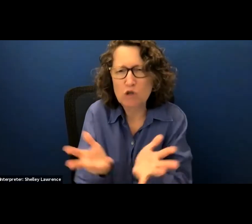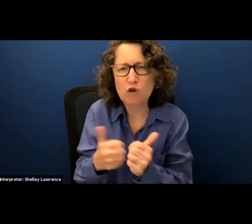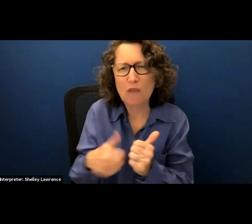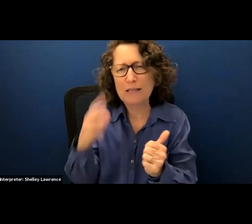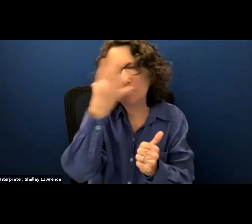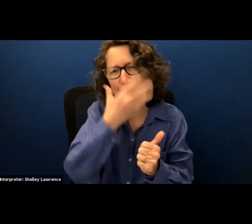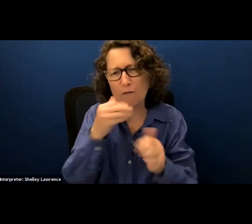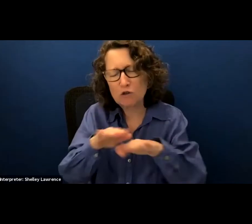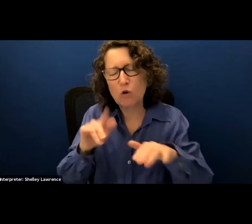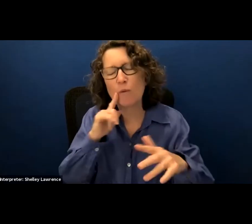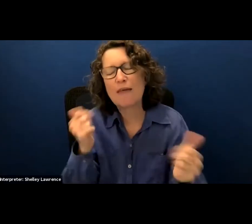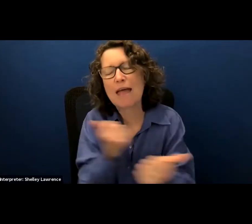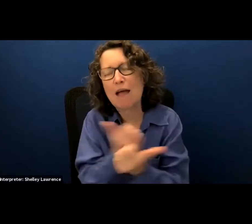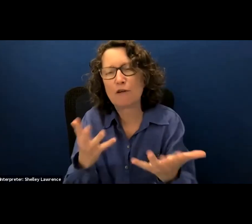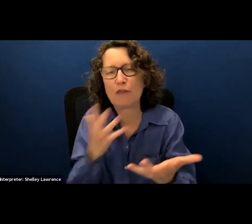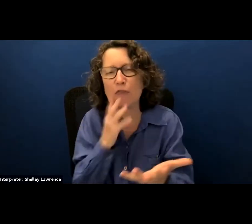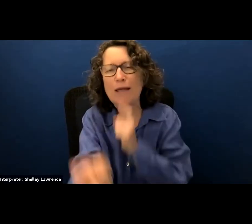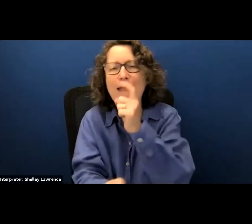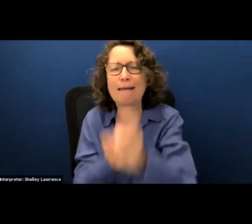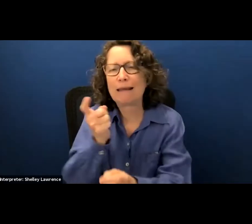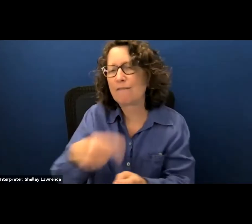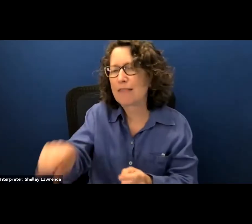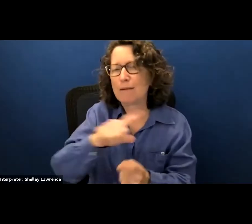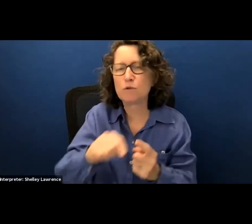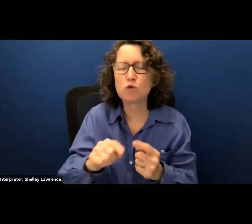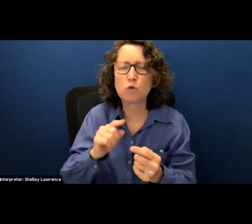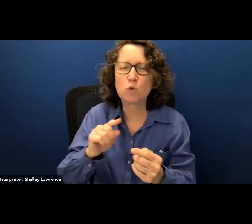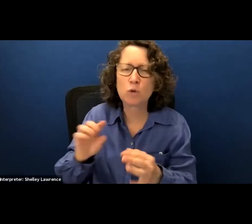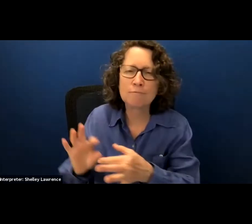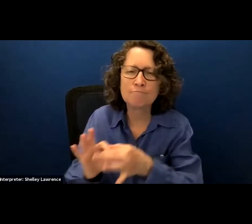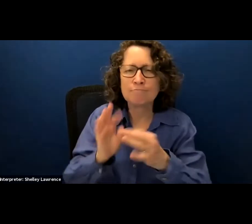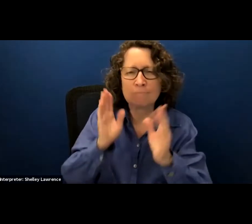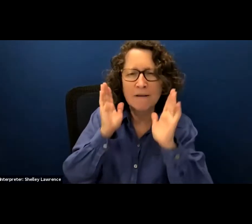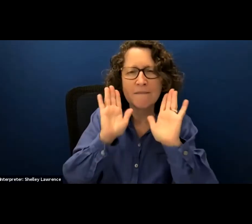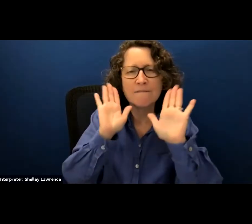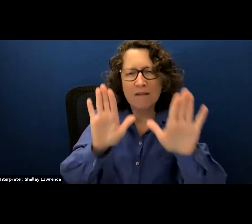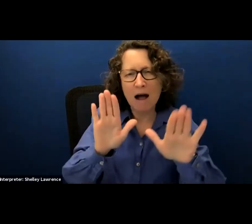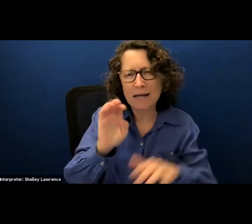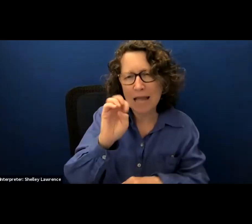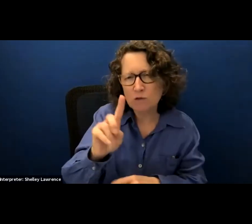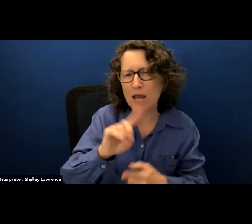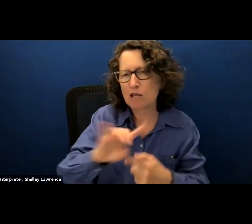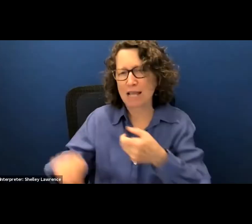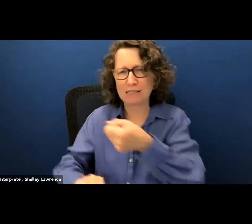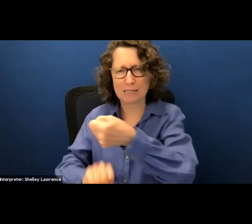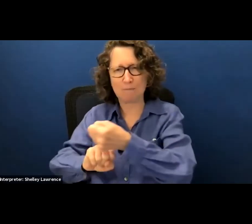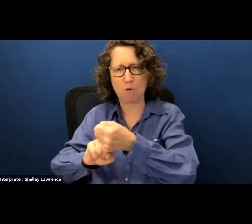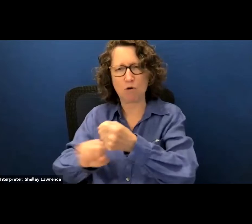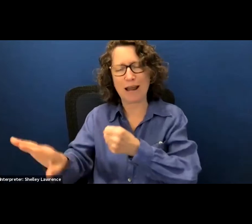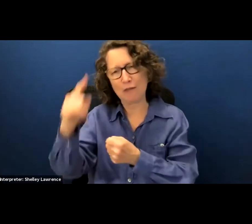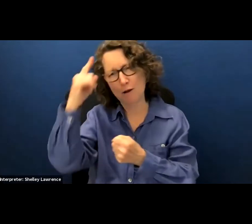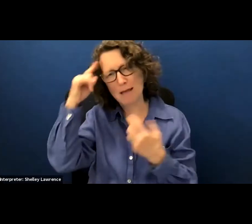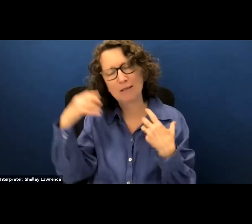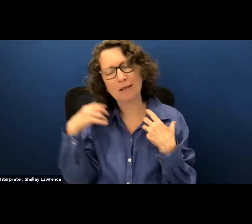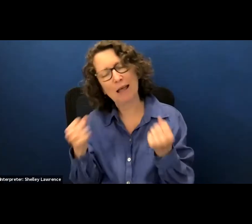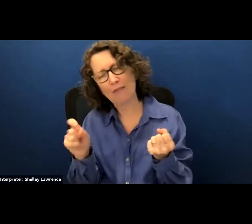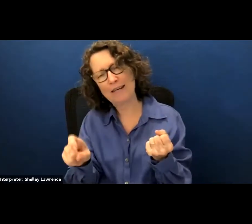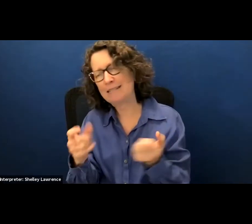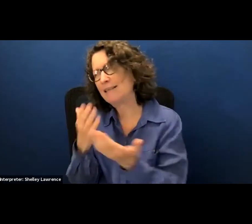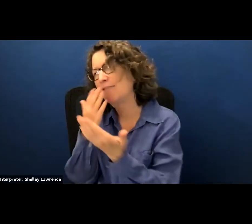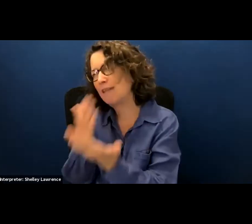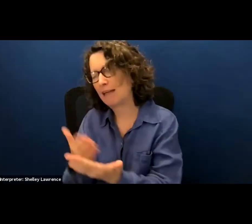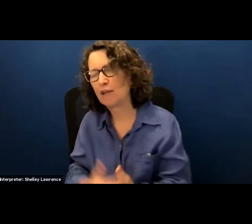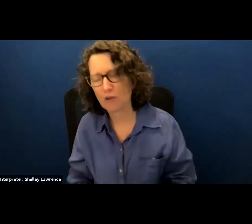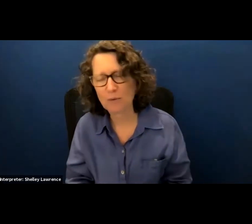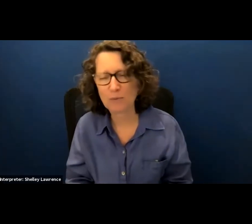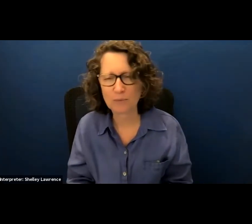with everything we can give them, to a fine education, to supporting them and their mental health needs. Thank you very